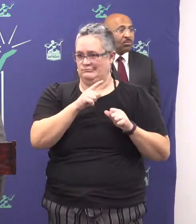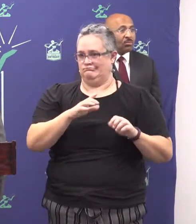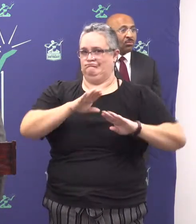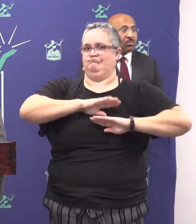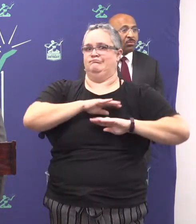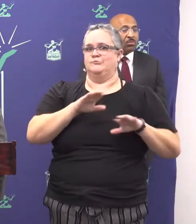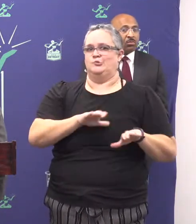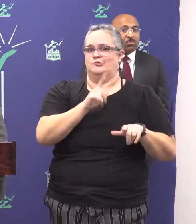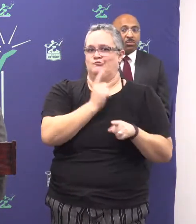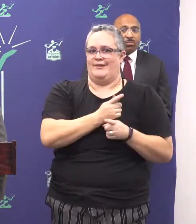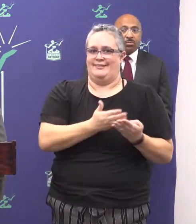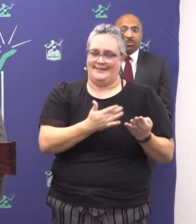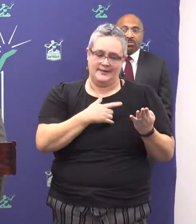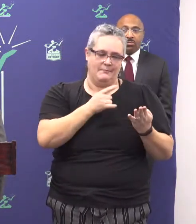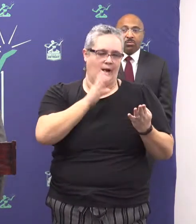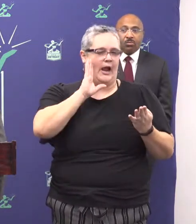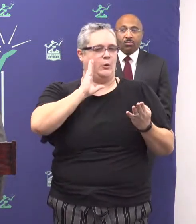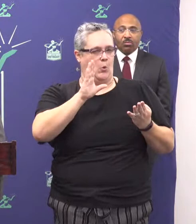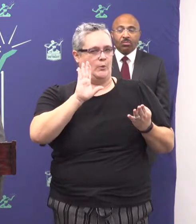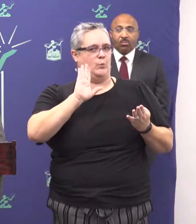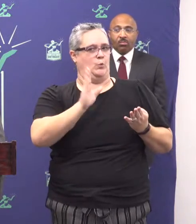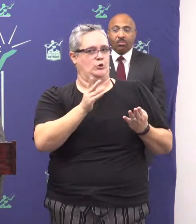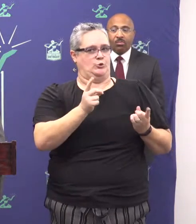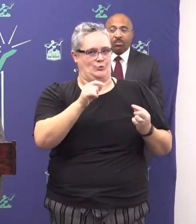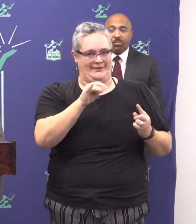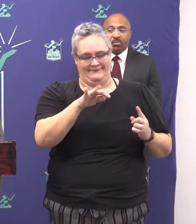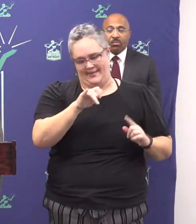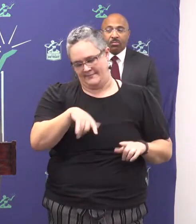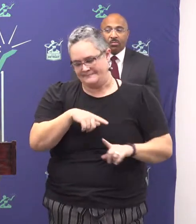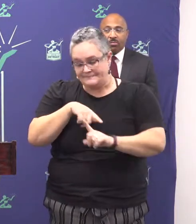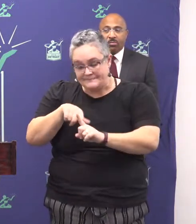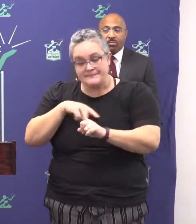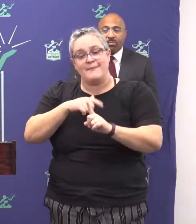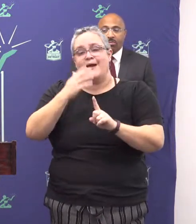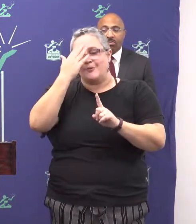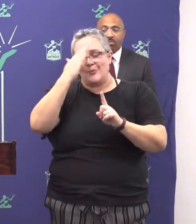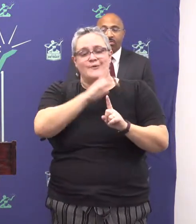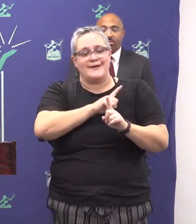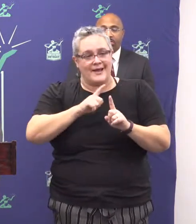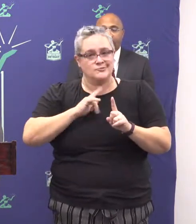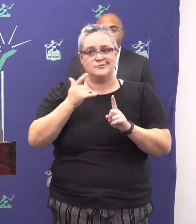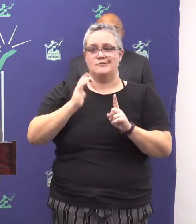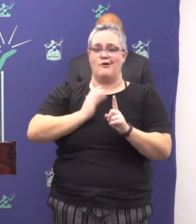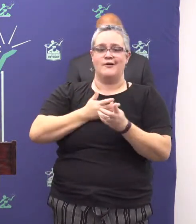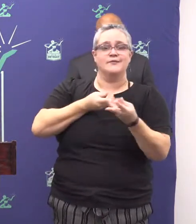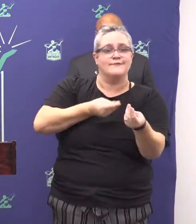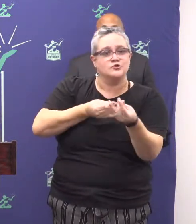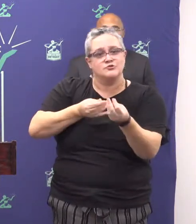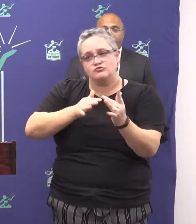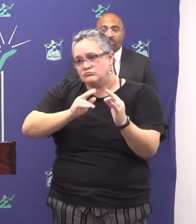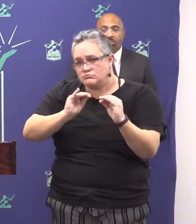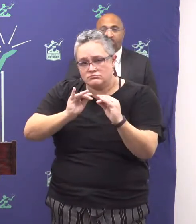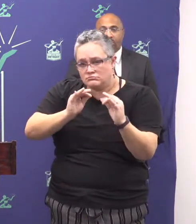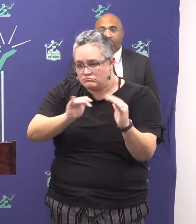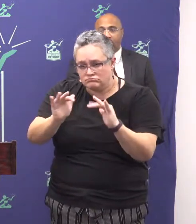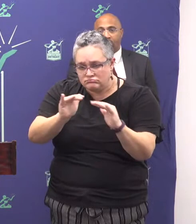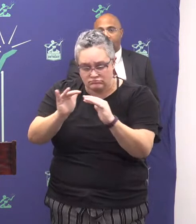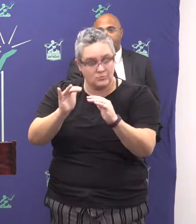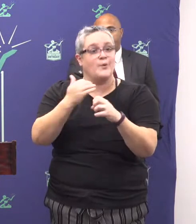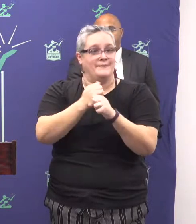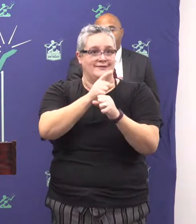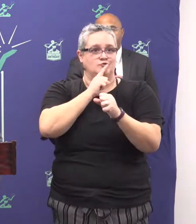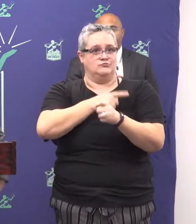the conversations I've had over the last couple days, I'm confident that council is going to act to make sure not to run afoul